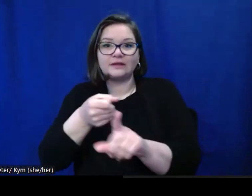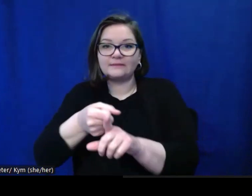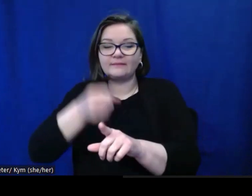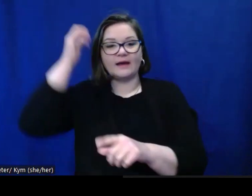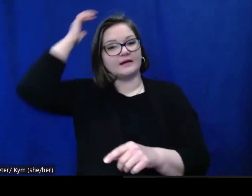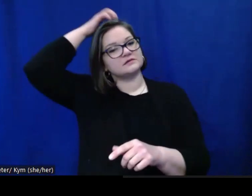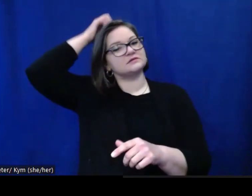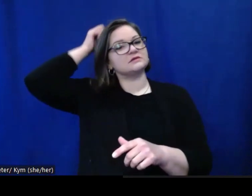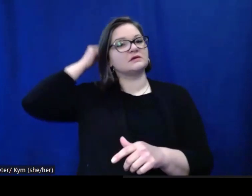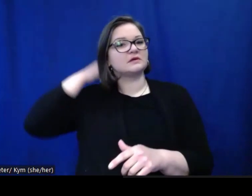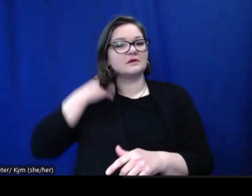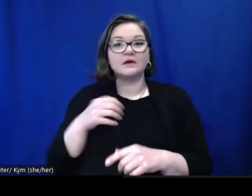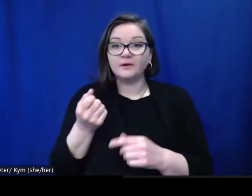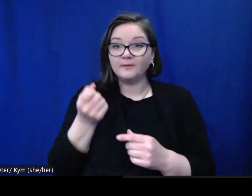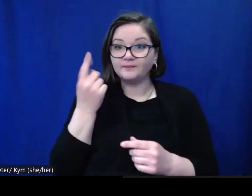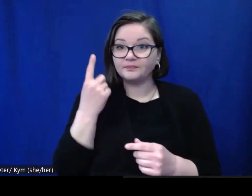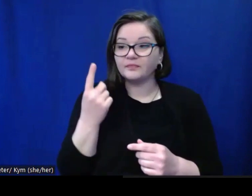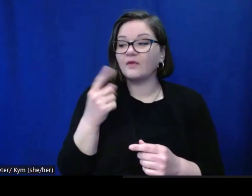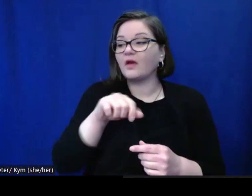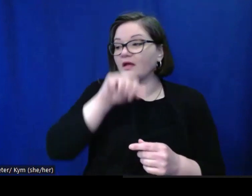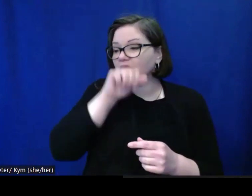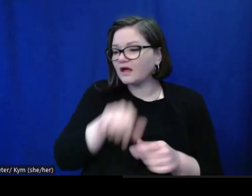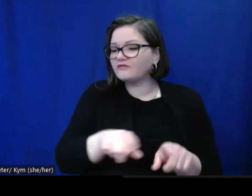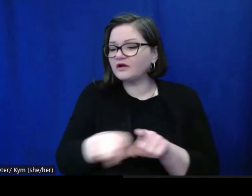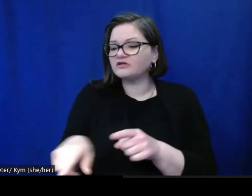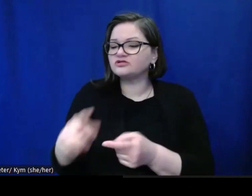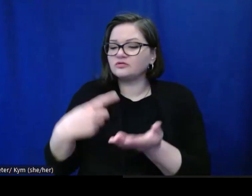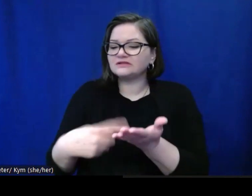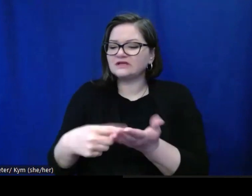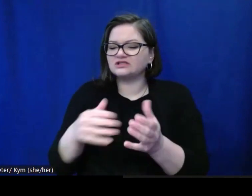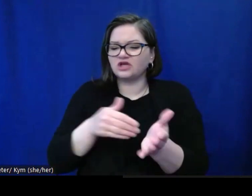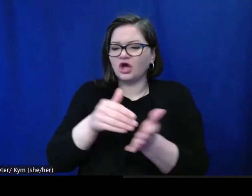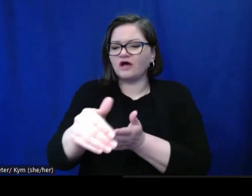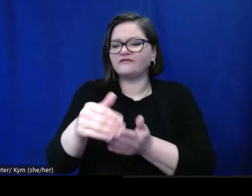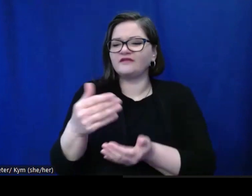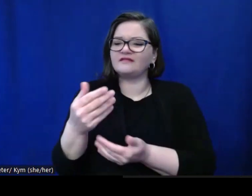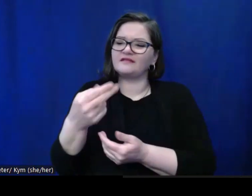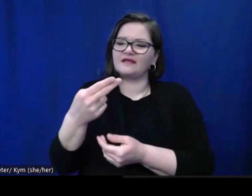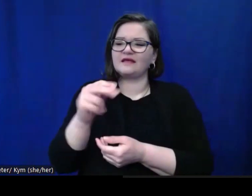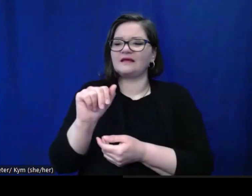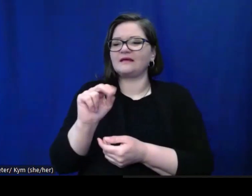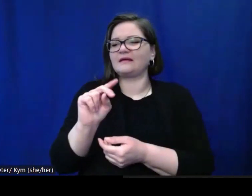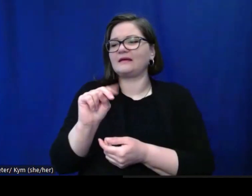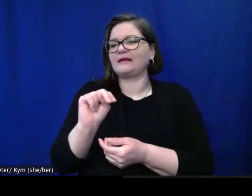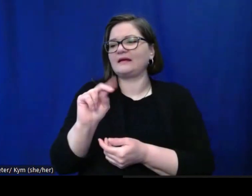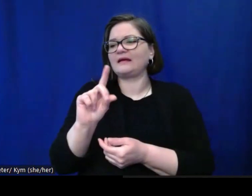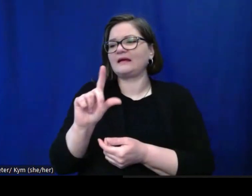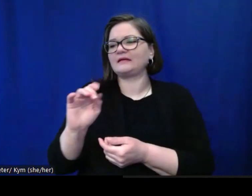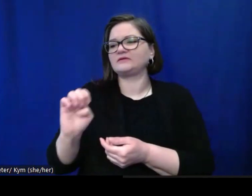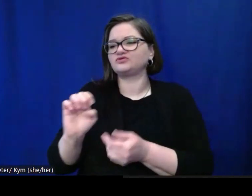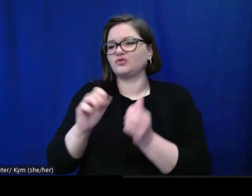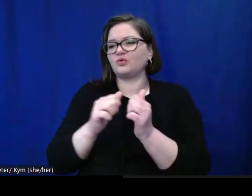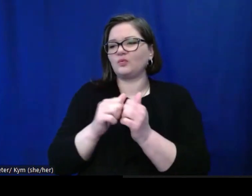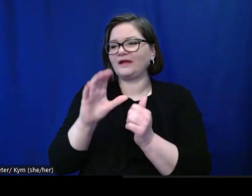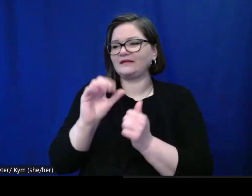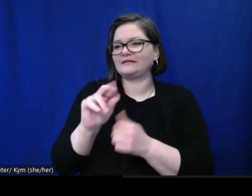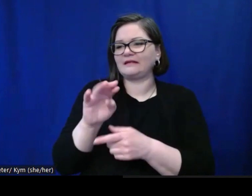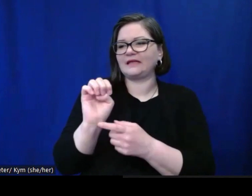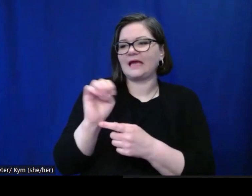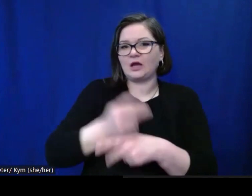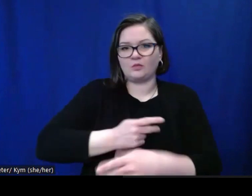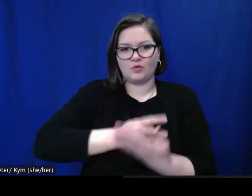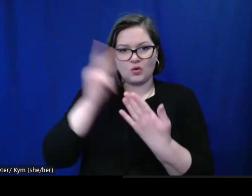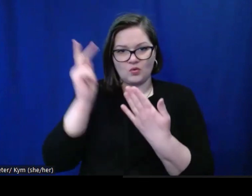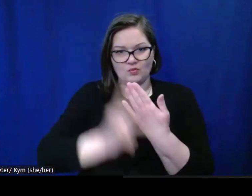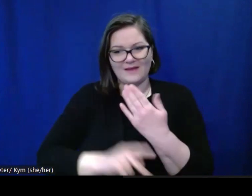talked about it a lot, the Handle with Care program. So that is preventive versus reactive. But I